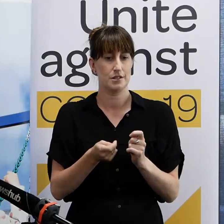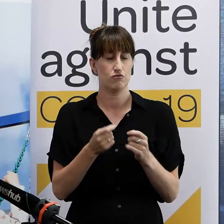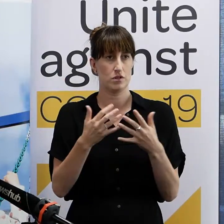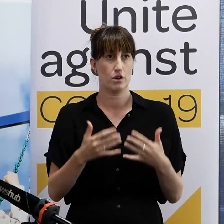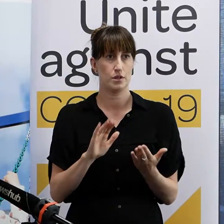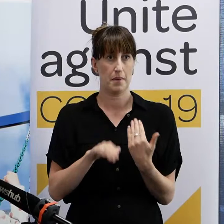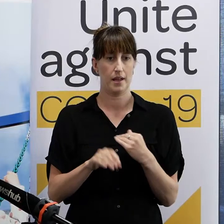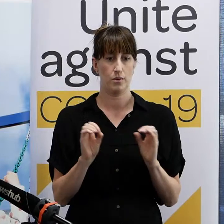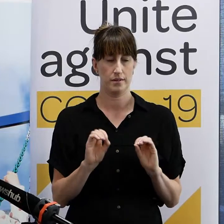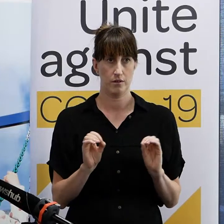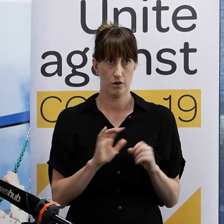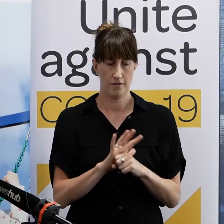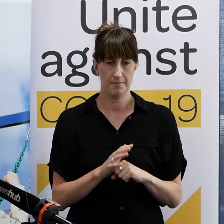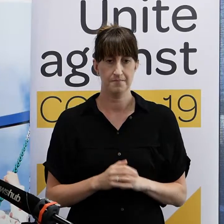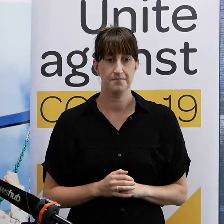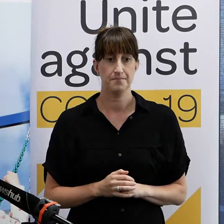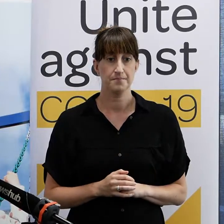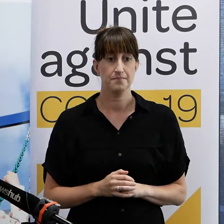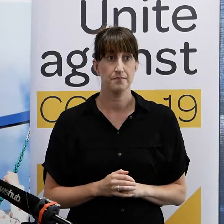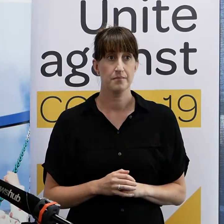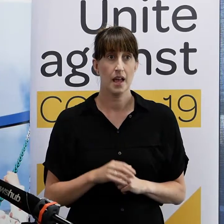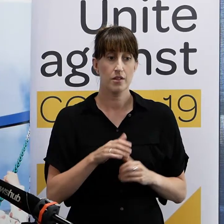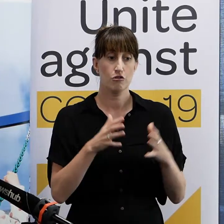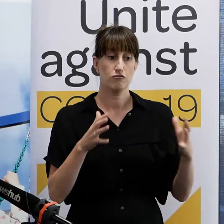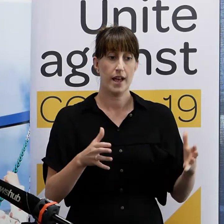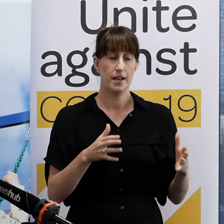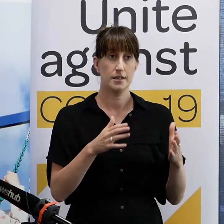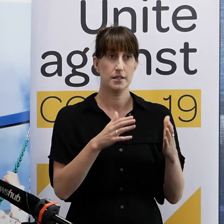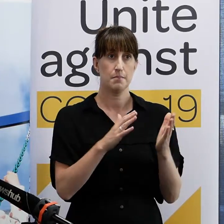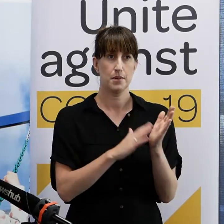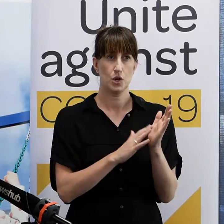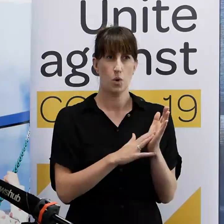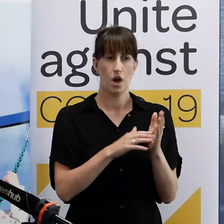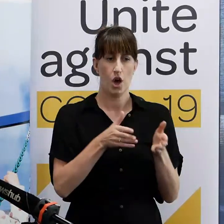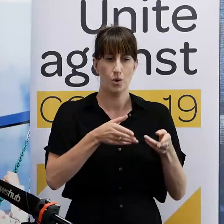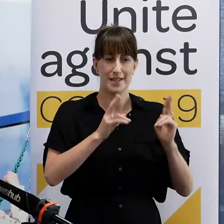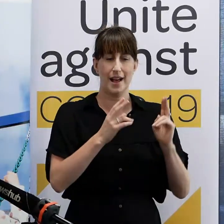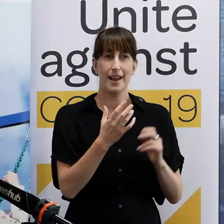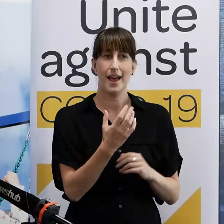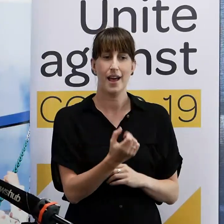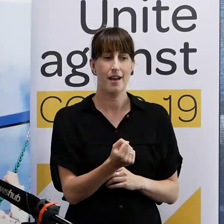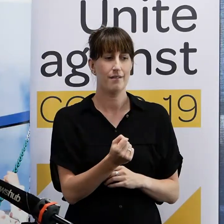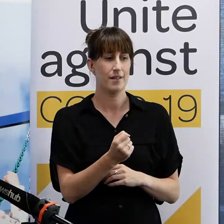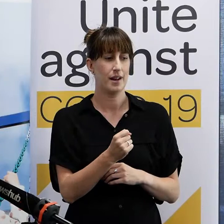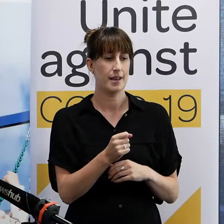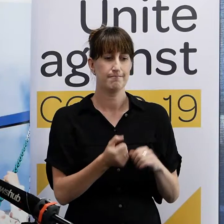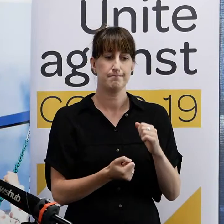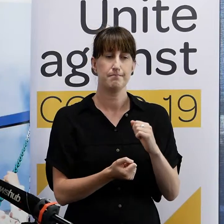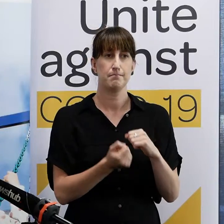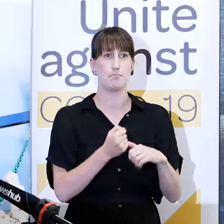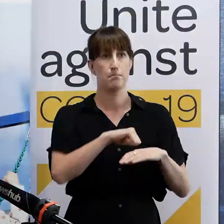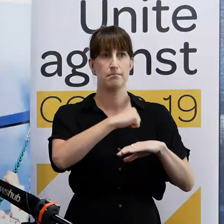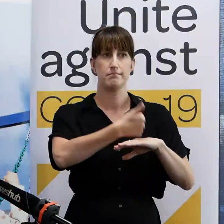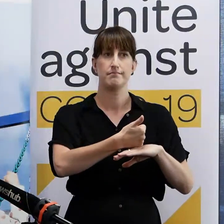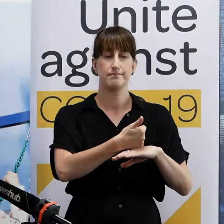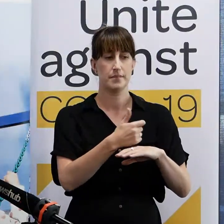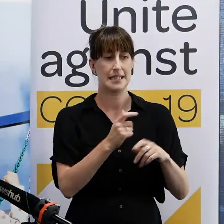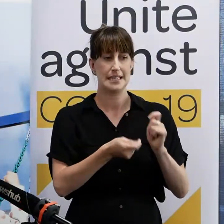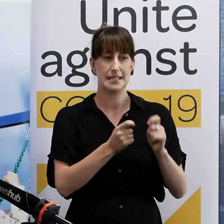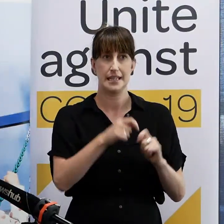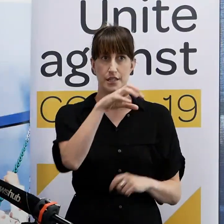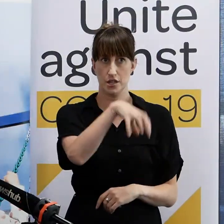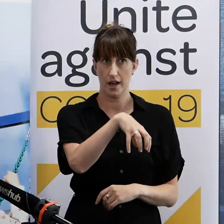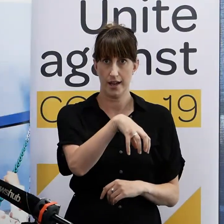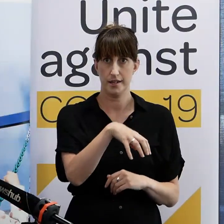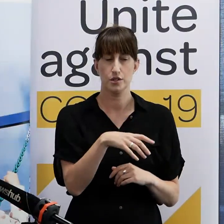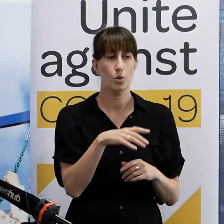mobile testing in place on site at the Grand Mercure to ensure that there are exit tests for all returnees. And I just want to stress